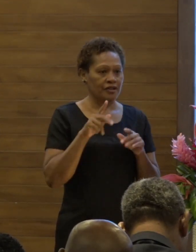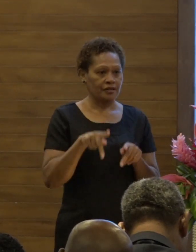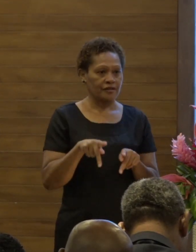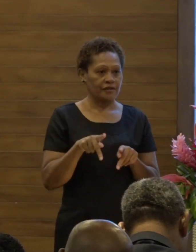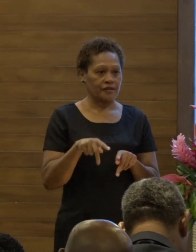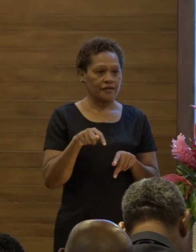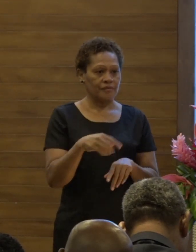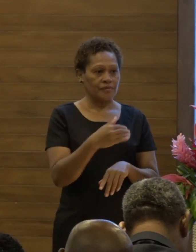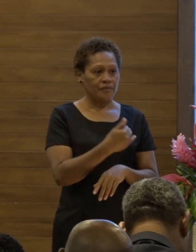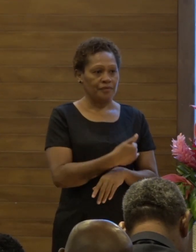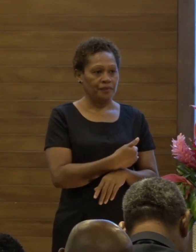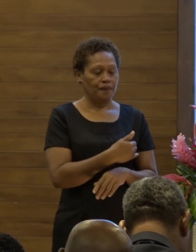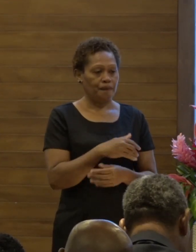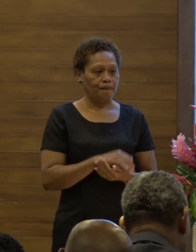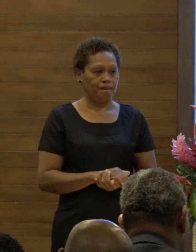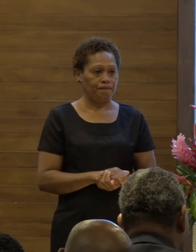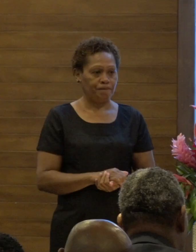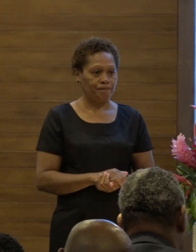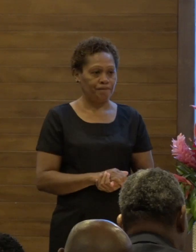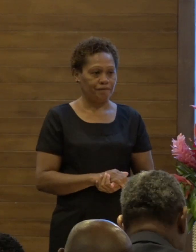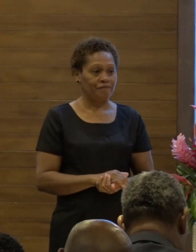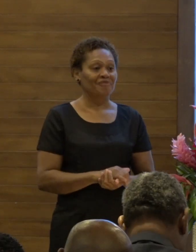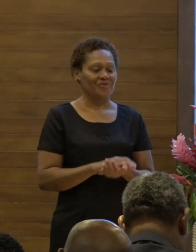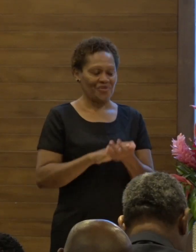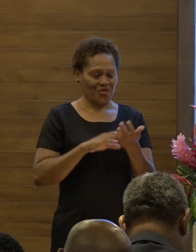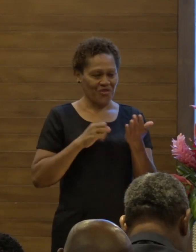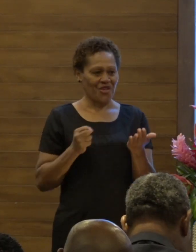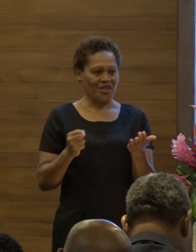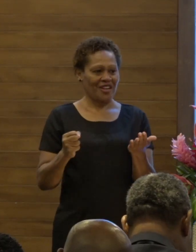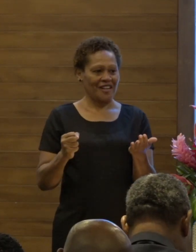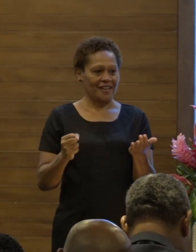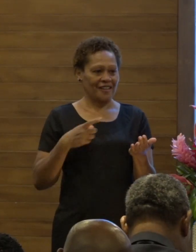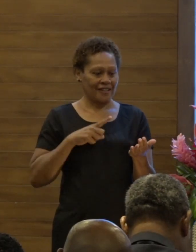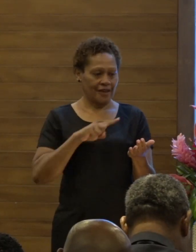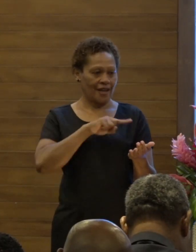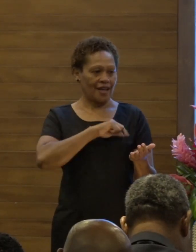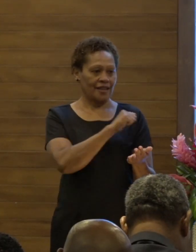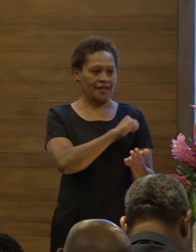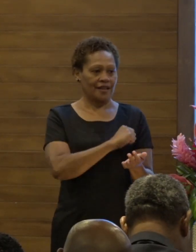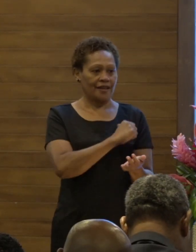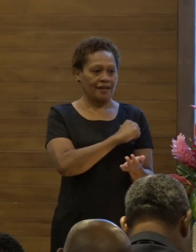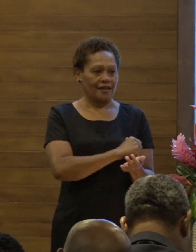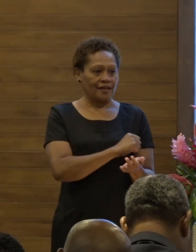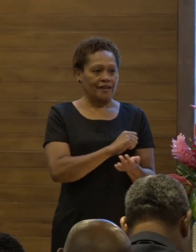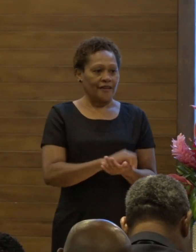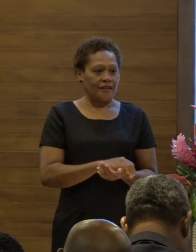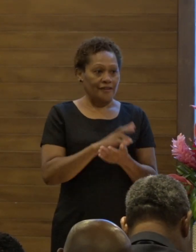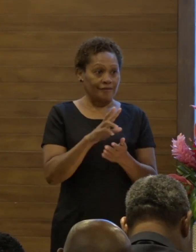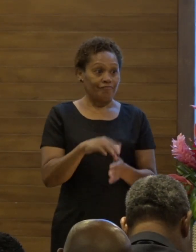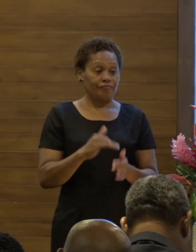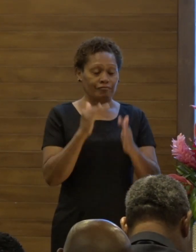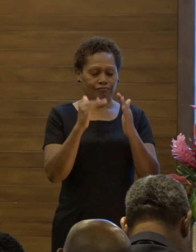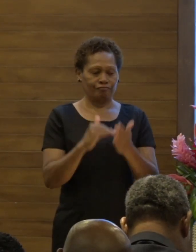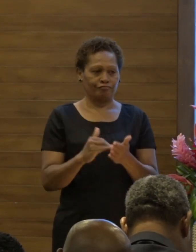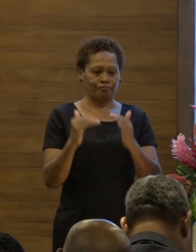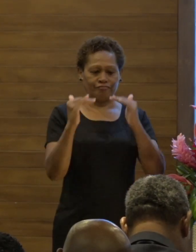and for holding us accountable. to the standards of